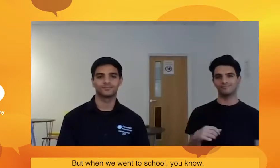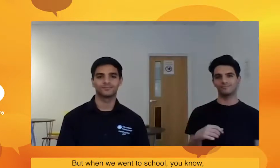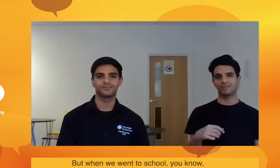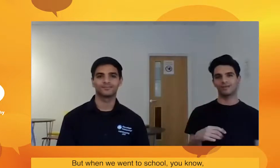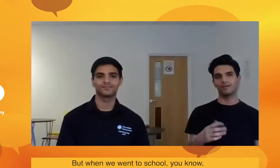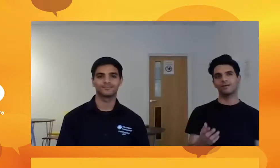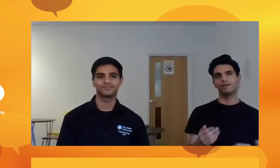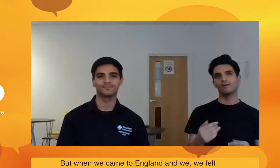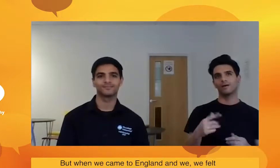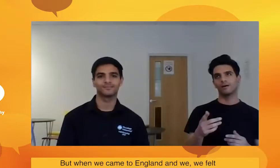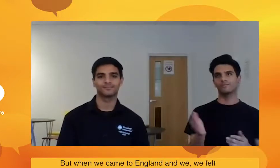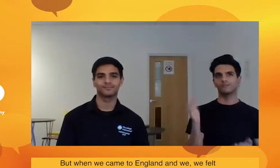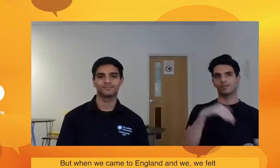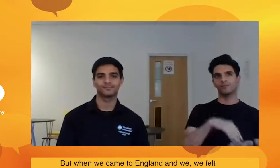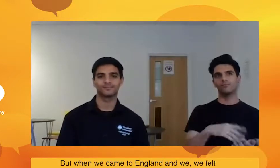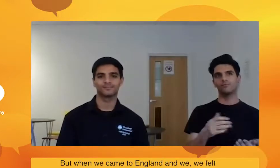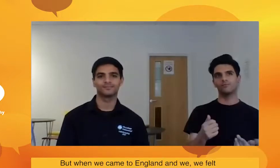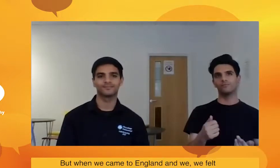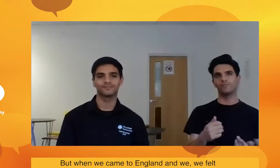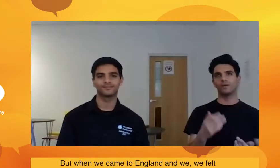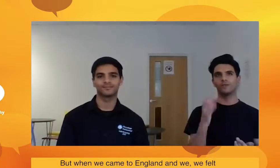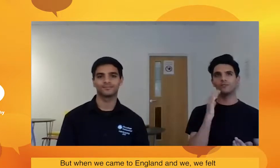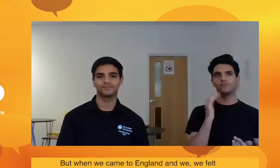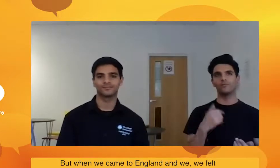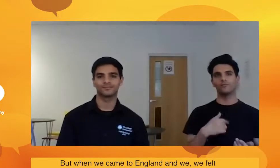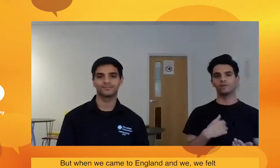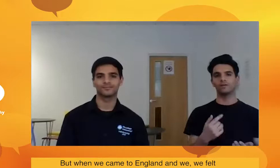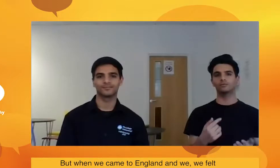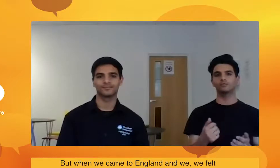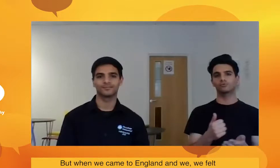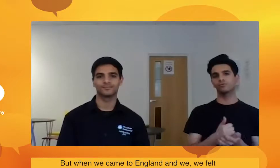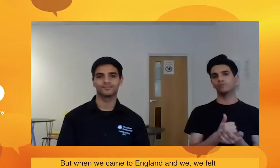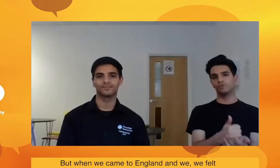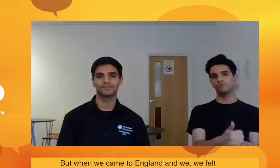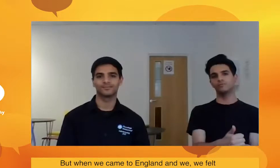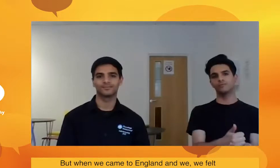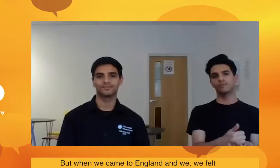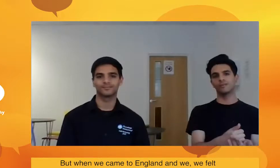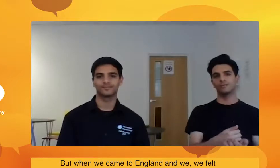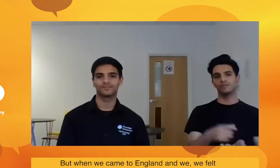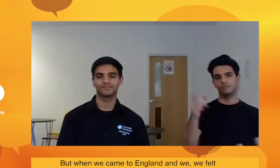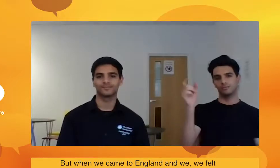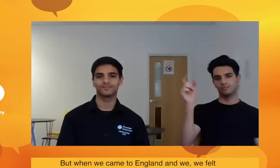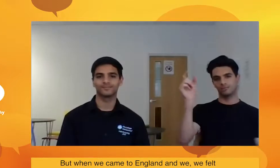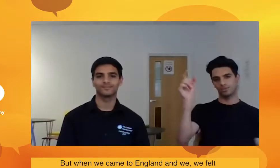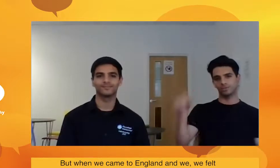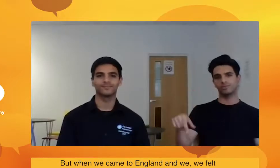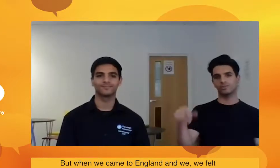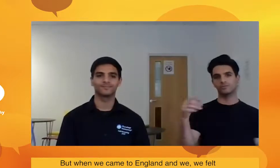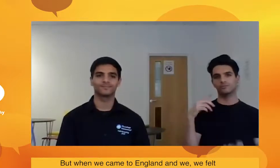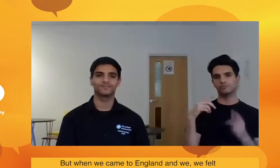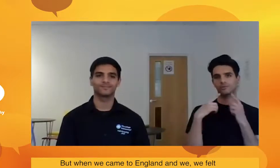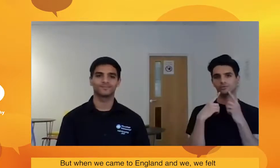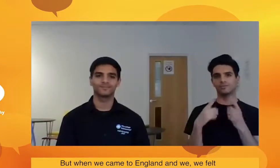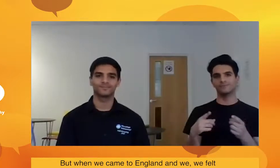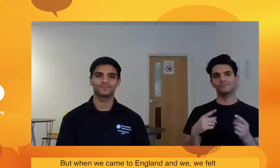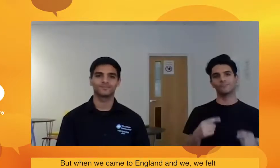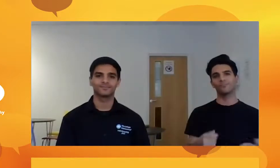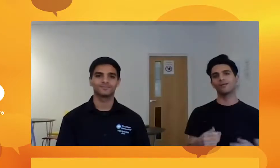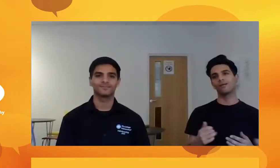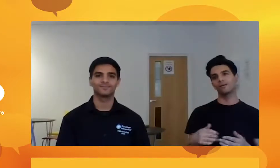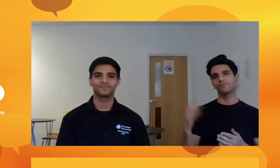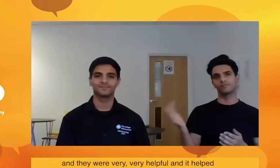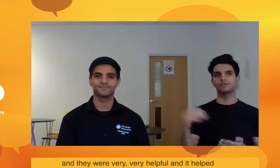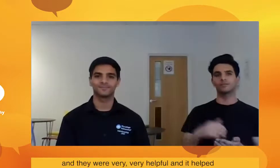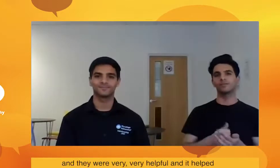obviously we had each other before, but when we came to England and we felt supported, the teachers were very